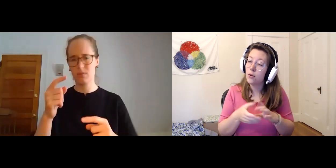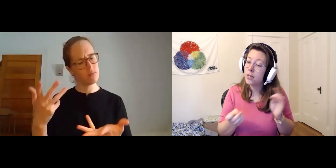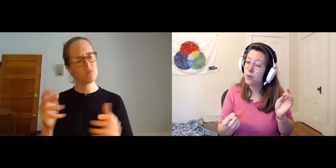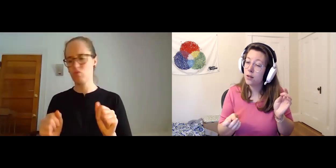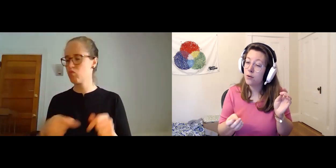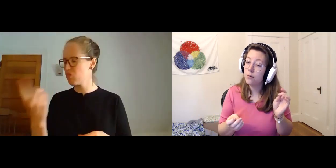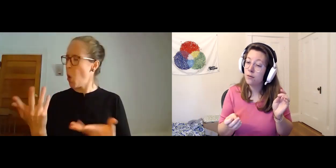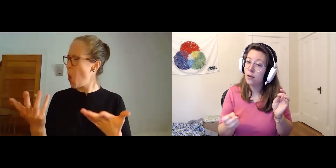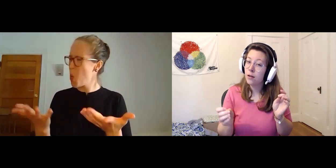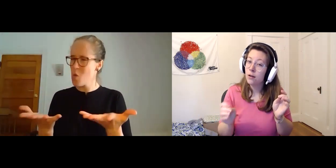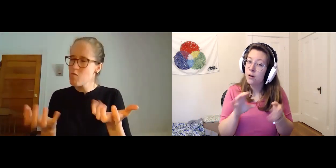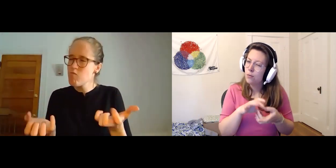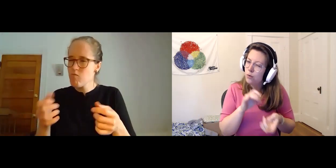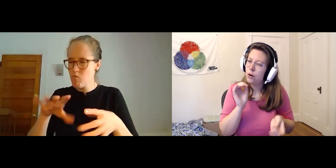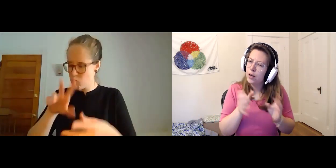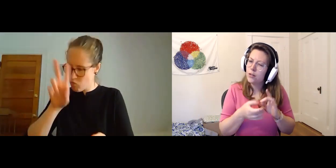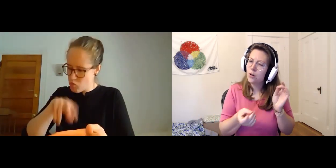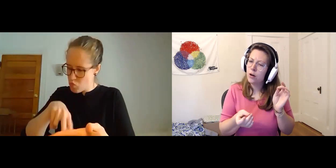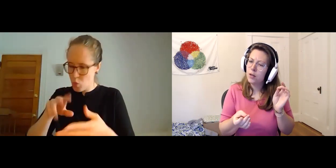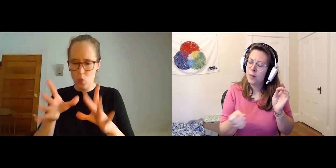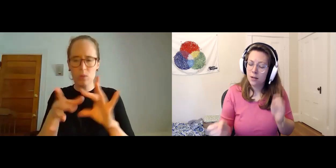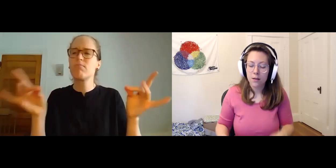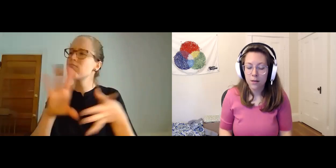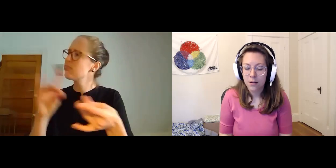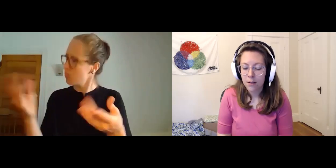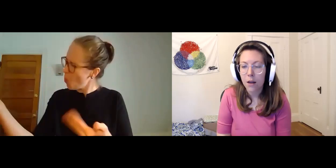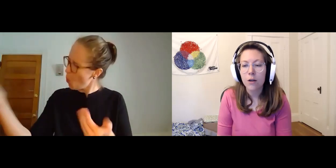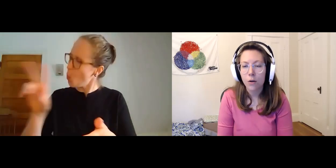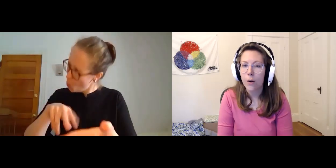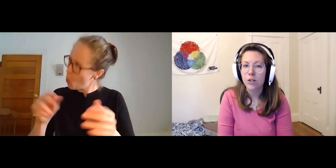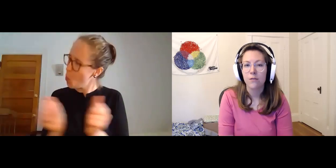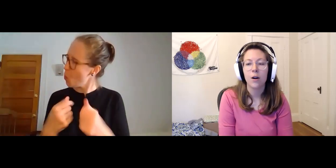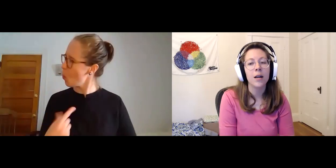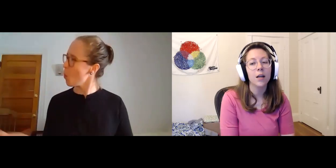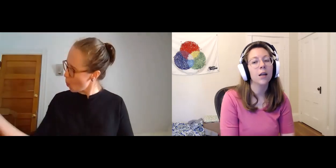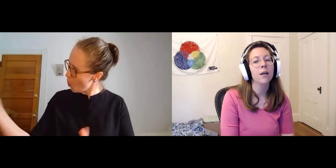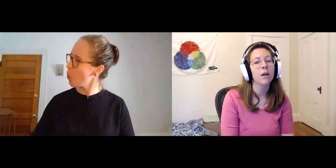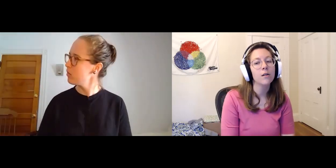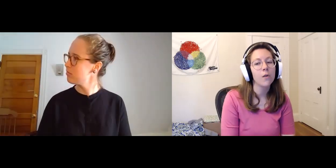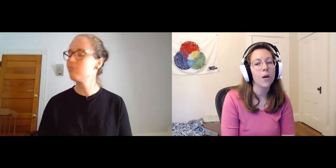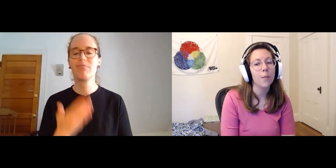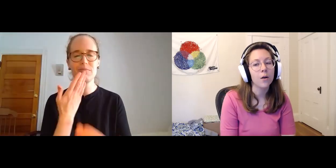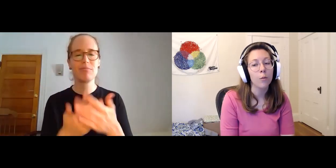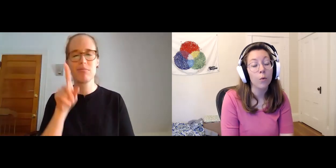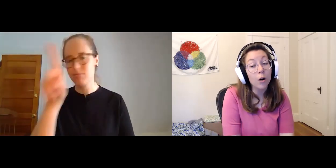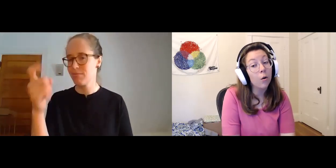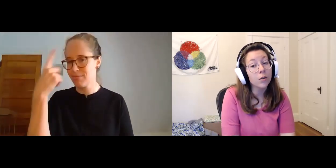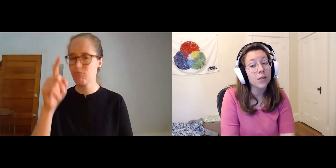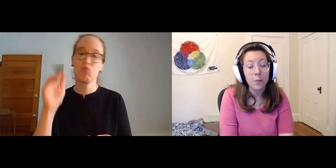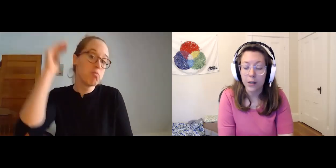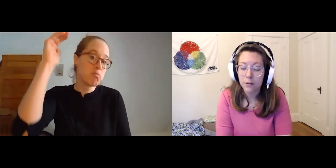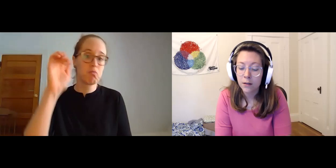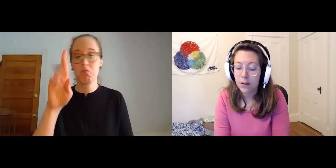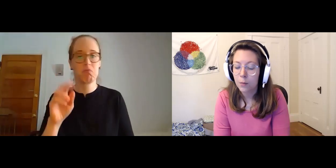some stories with you. Do you want to read a story with me? A good question for any grown up at home or